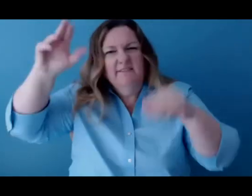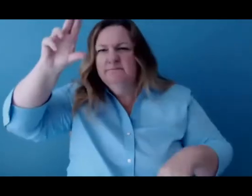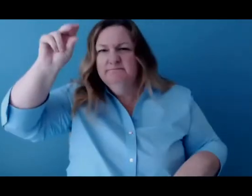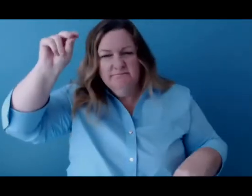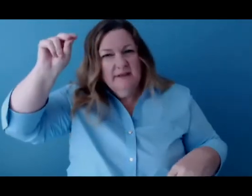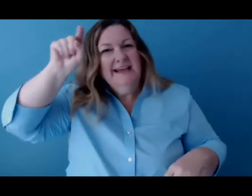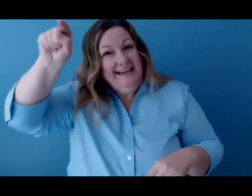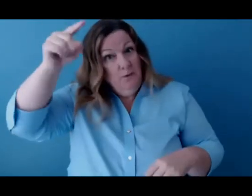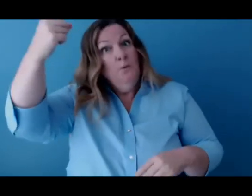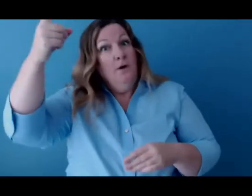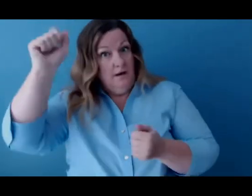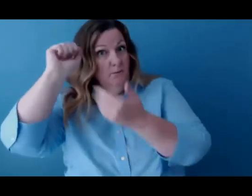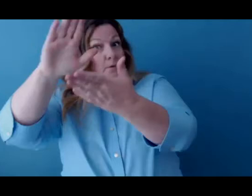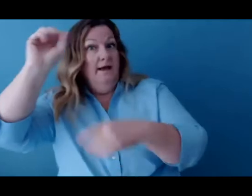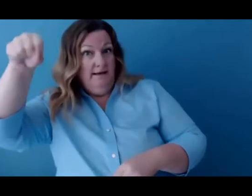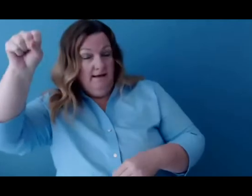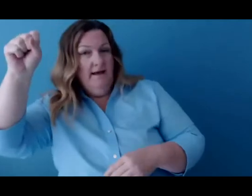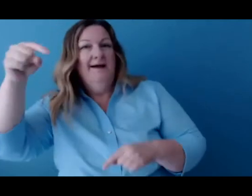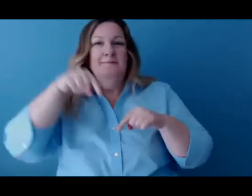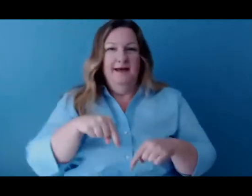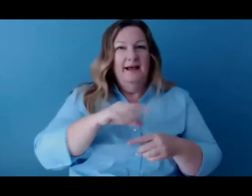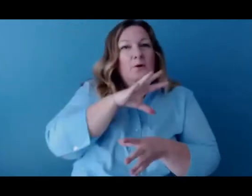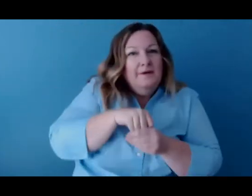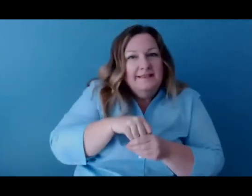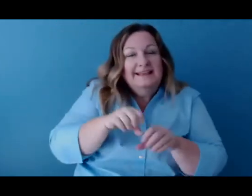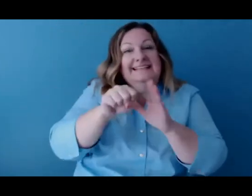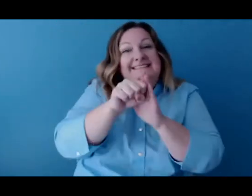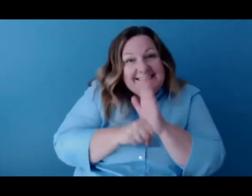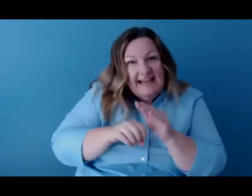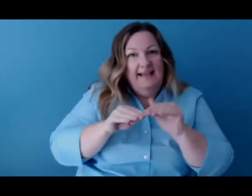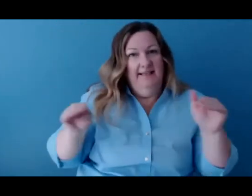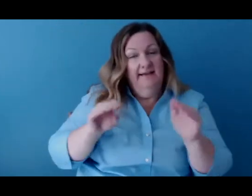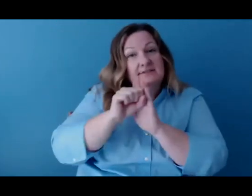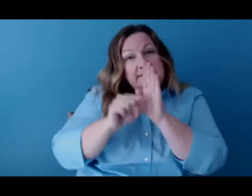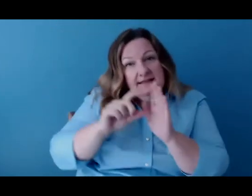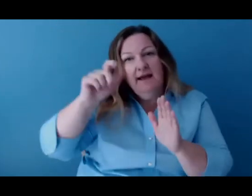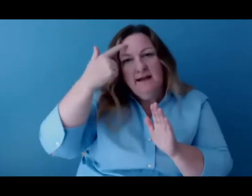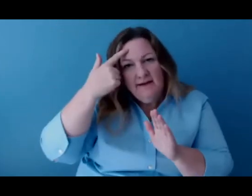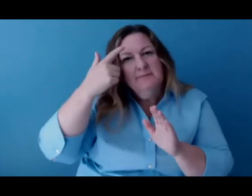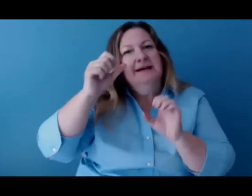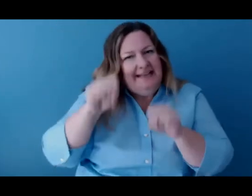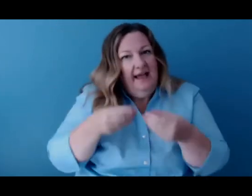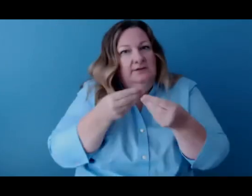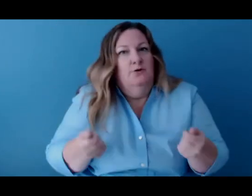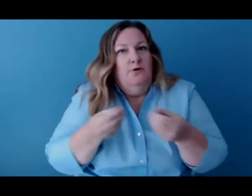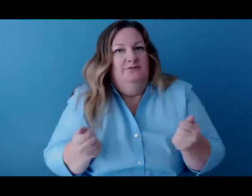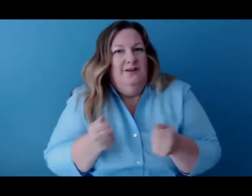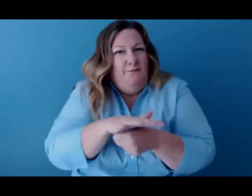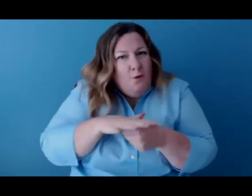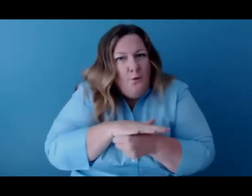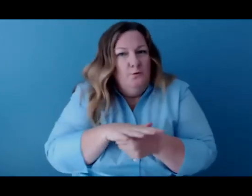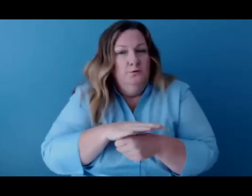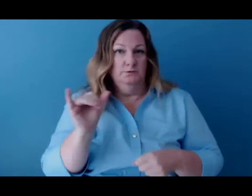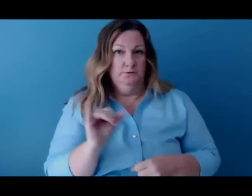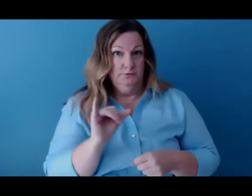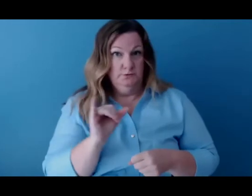implementation within our communities in the state level, state government. But seeing the importance that our